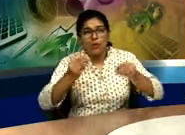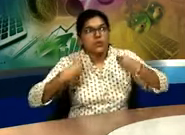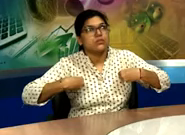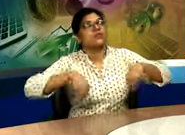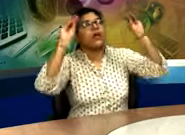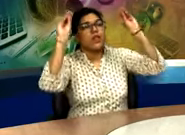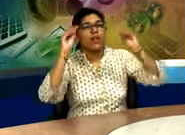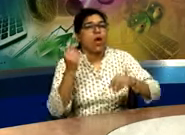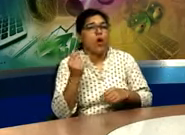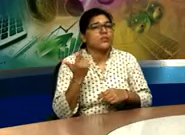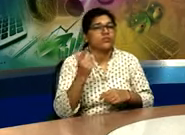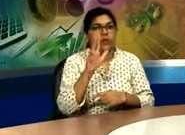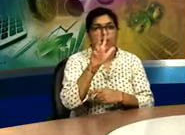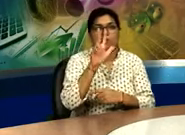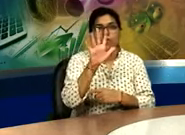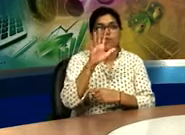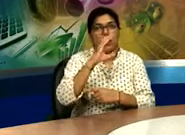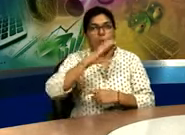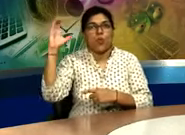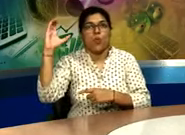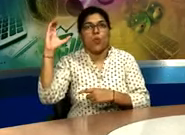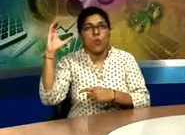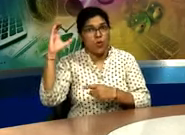or the selling price of this area?